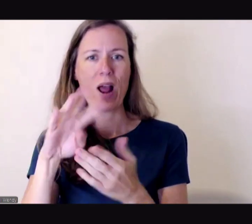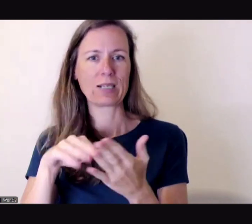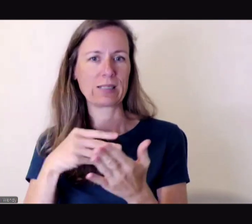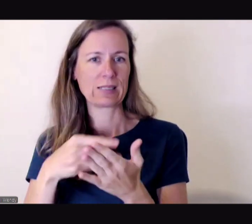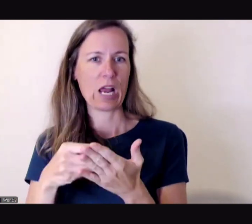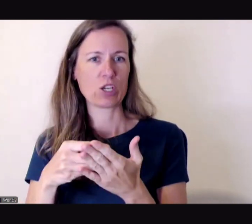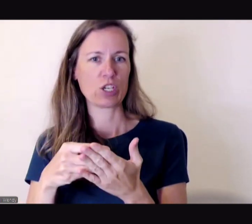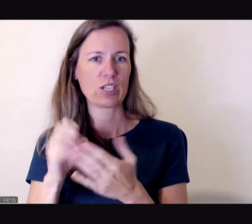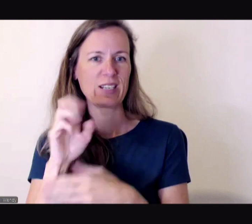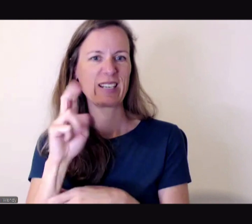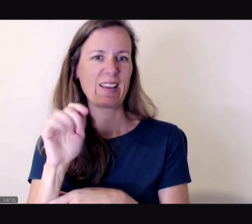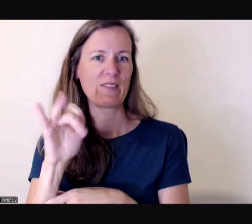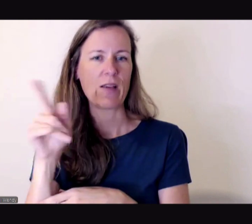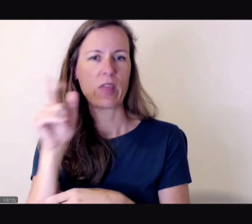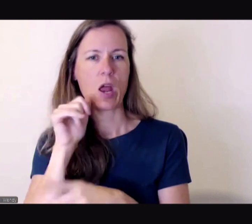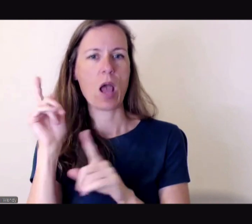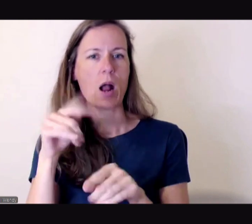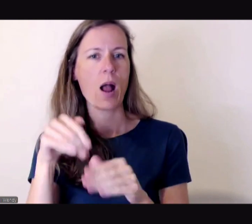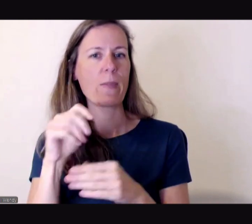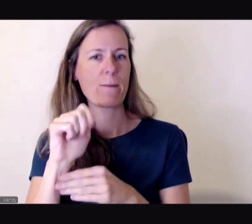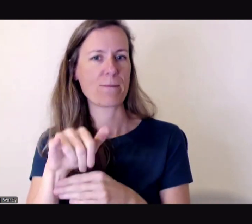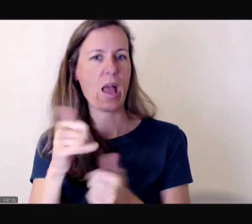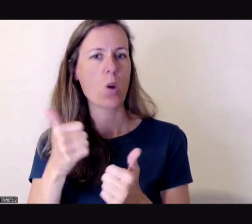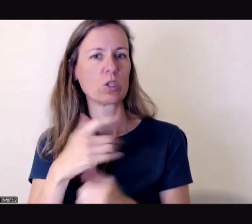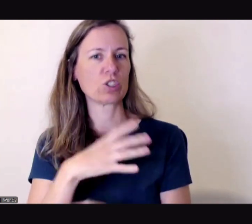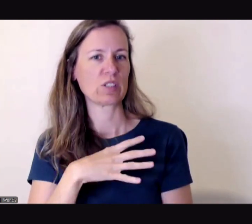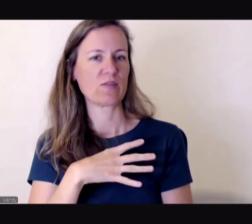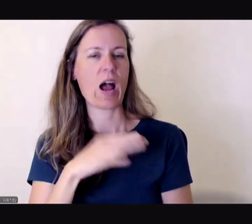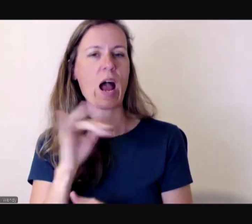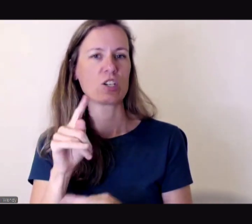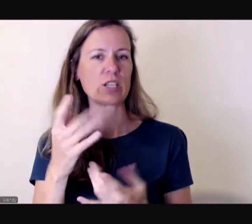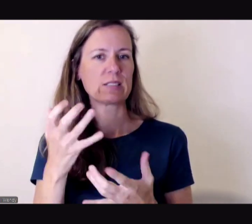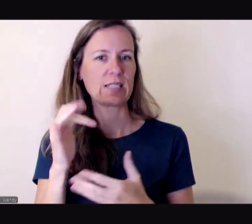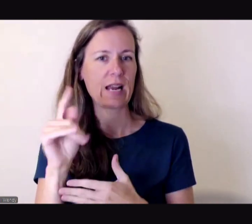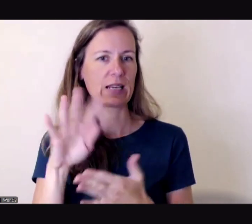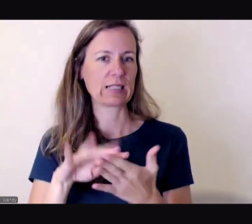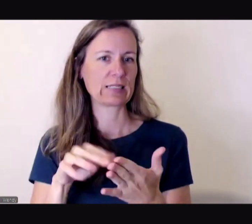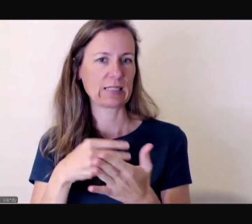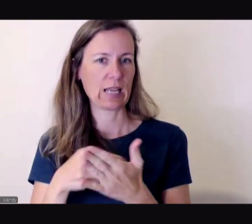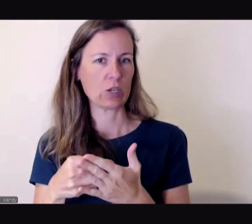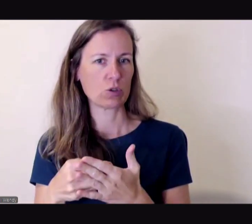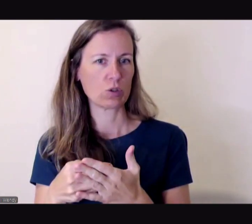getting it scheduled would be great. Yes, ma'am. Thank you. Thank you.